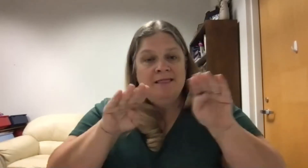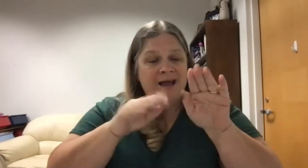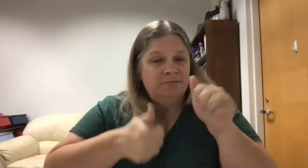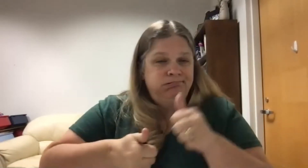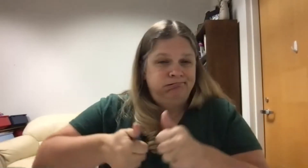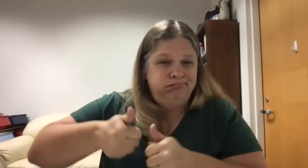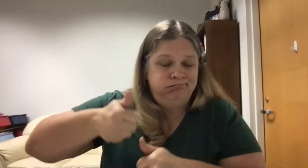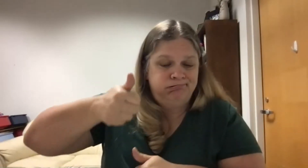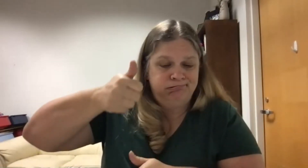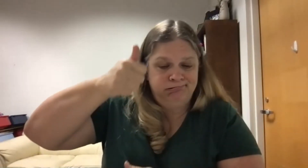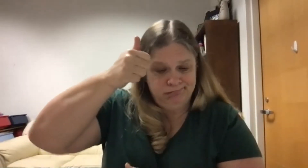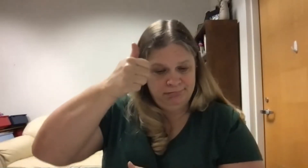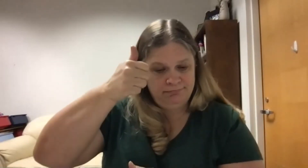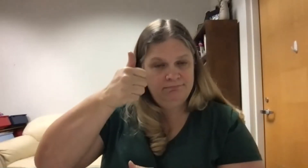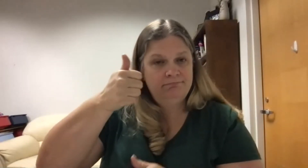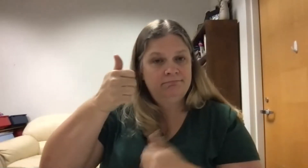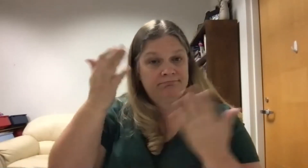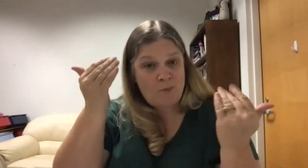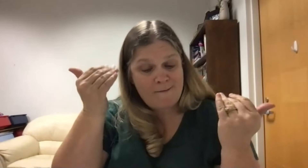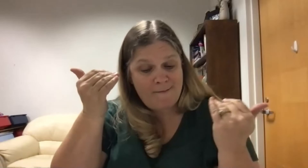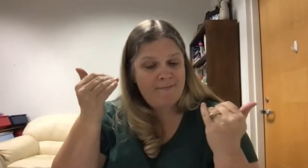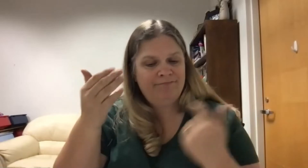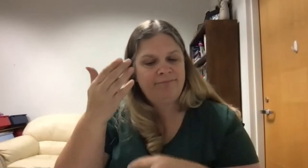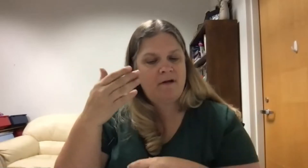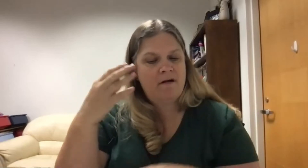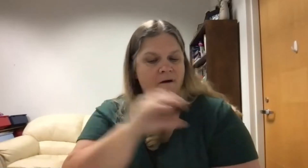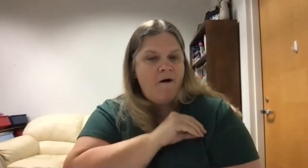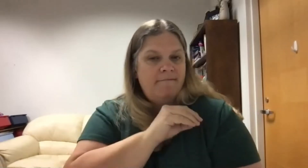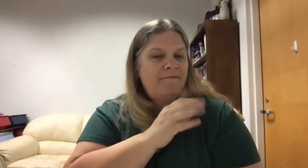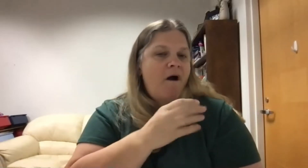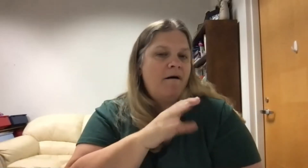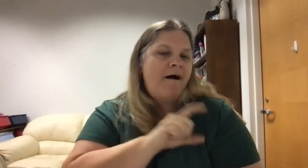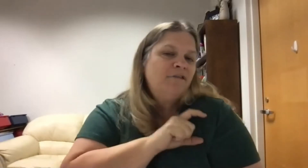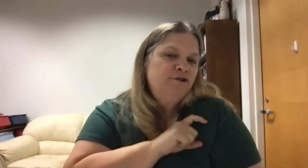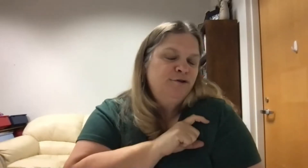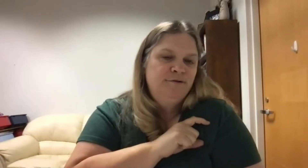safety. The frustration level just exceeded hope.